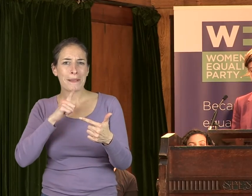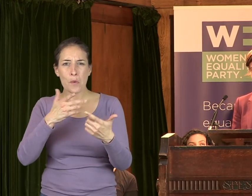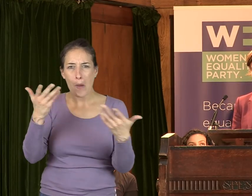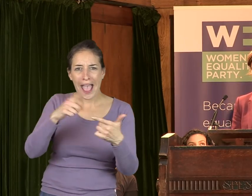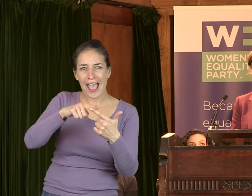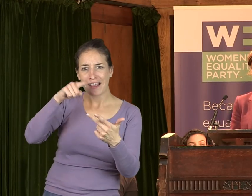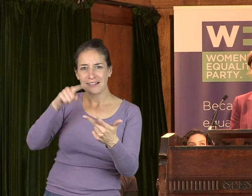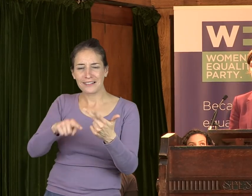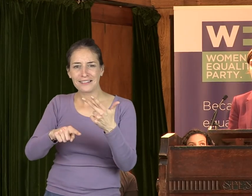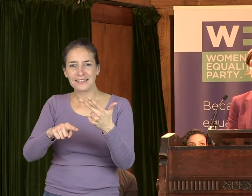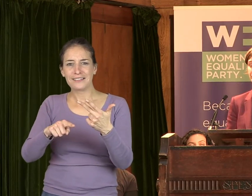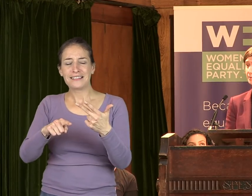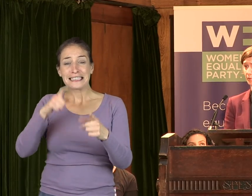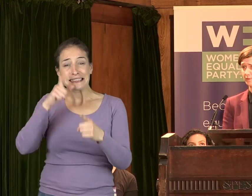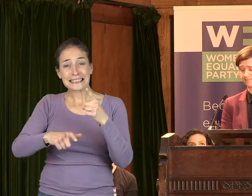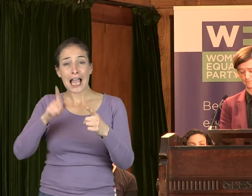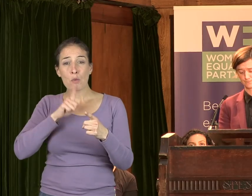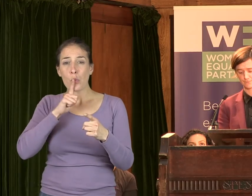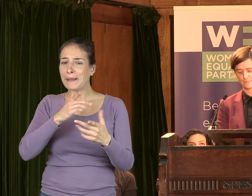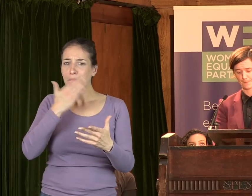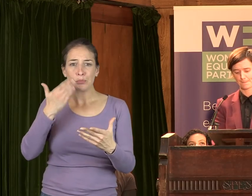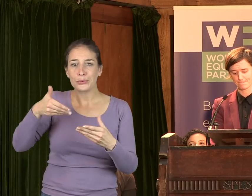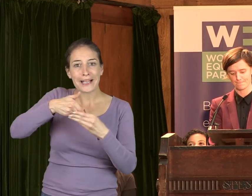the successful single women who don't have a drink problem.